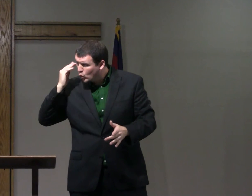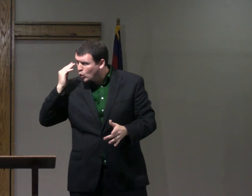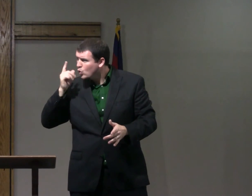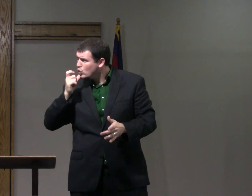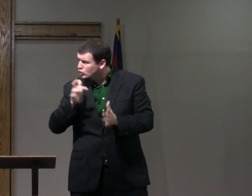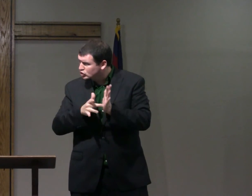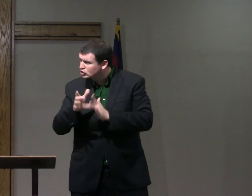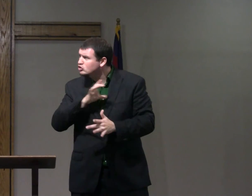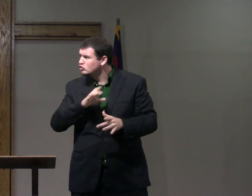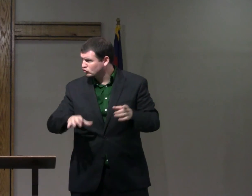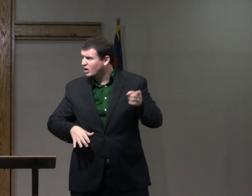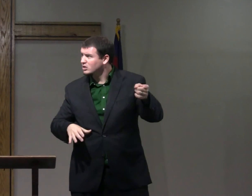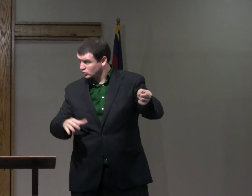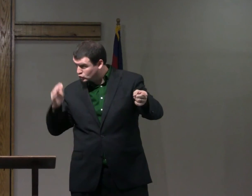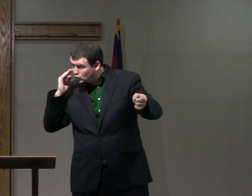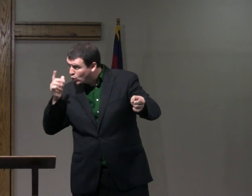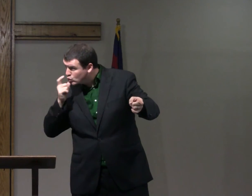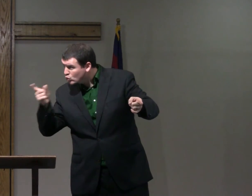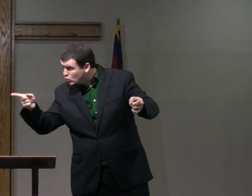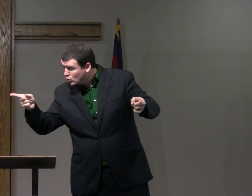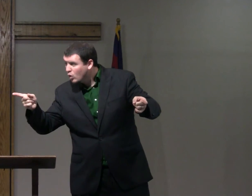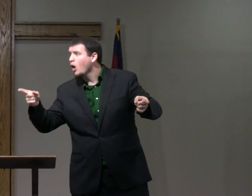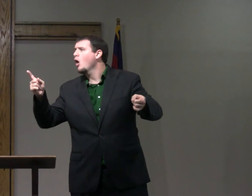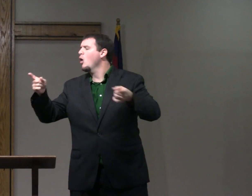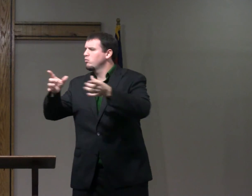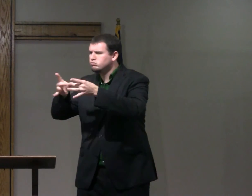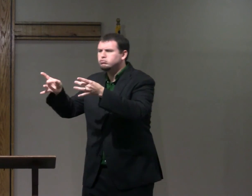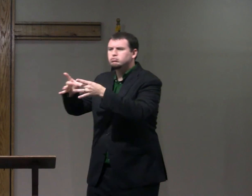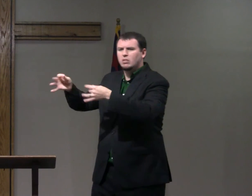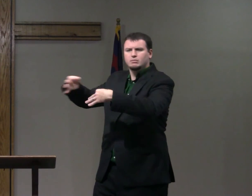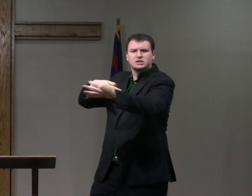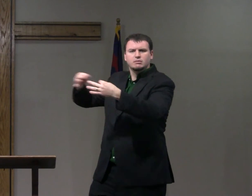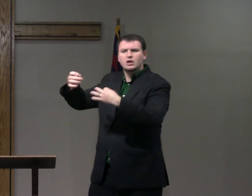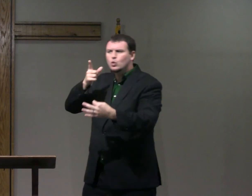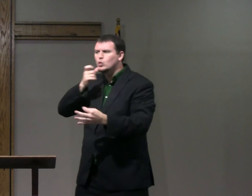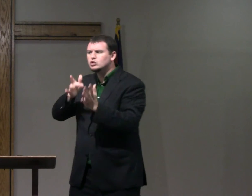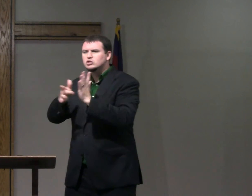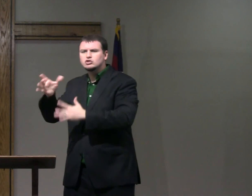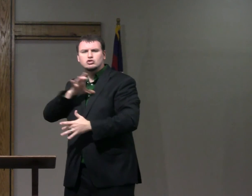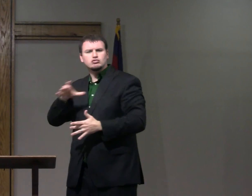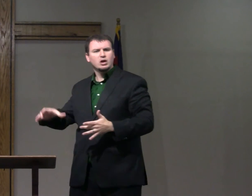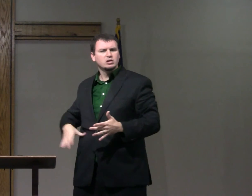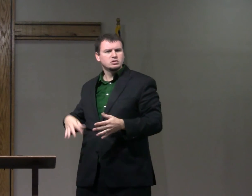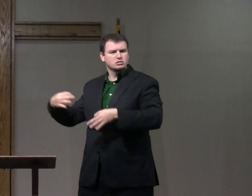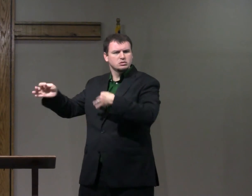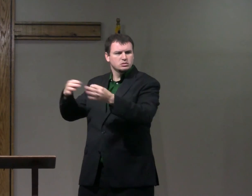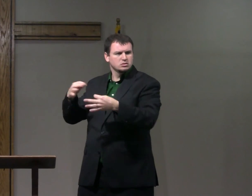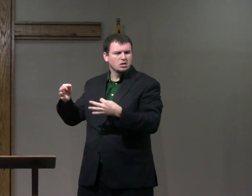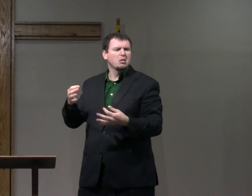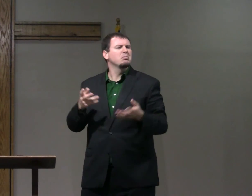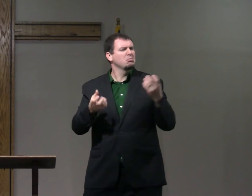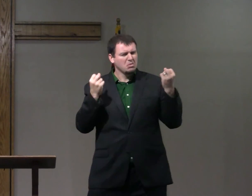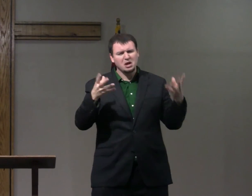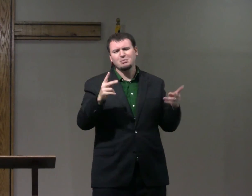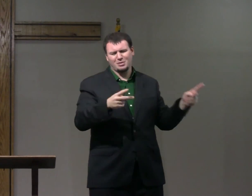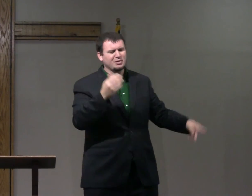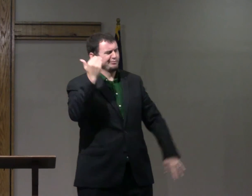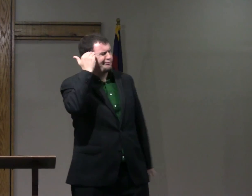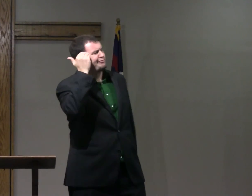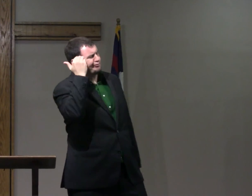Pastor Mark there, he preaches about Jesus Christ. Do you know who Jesus is? Have you heard of it? Heard of him? And maybe that's how you